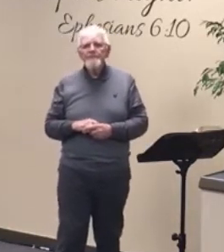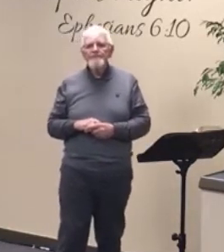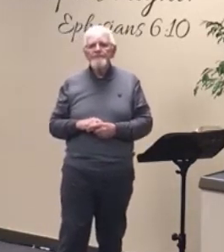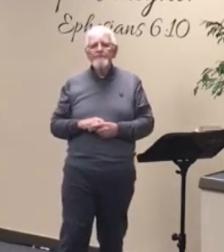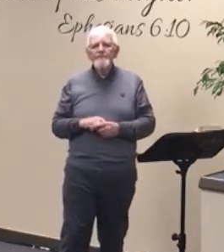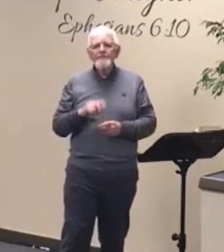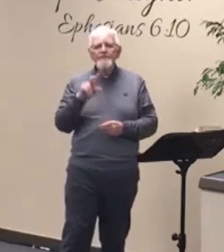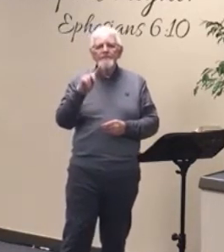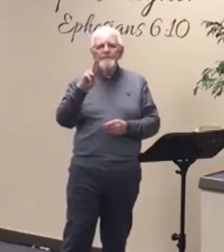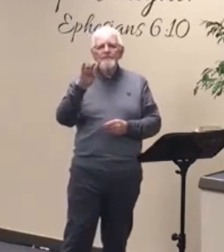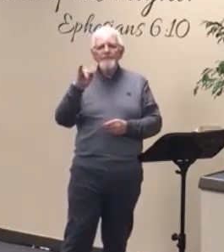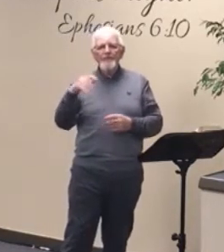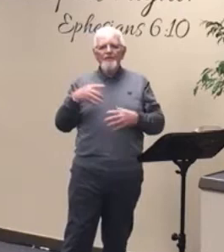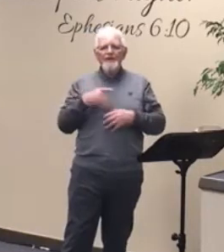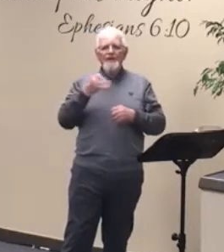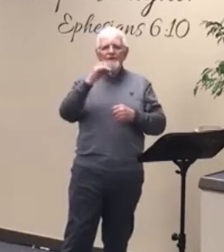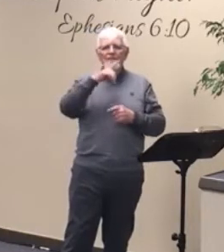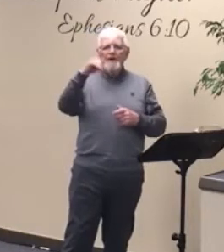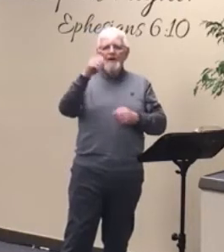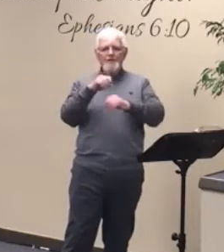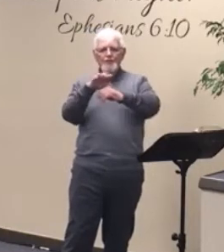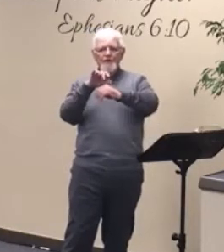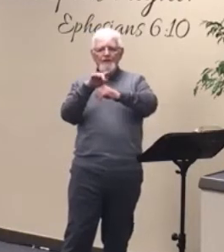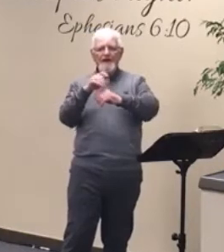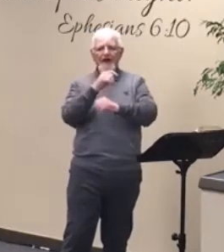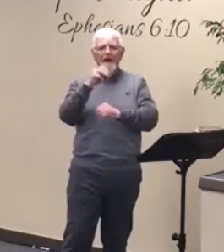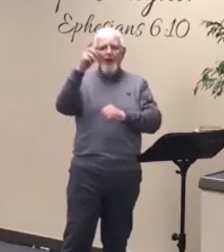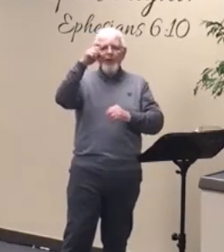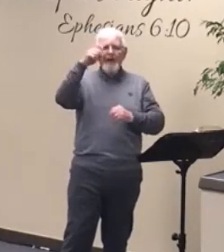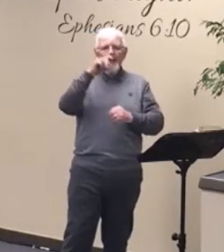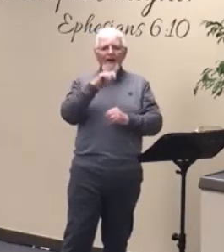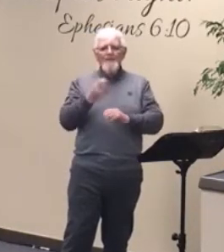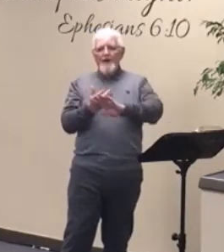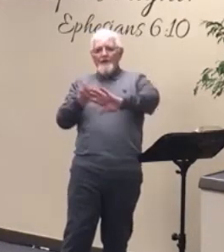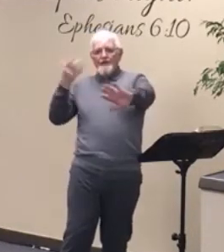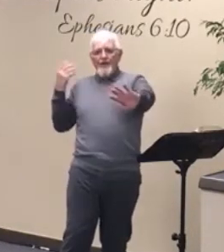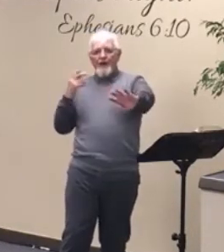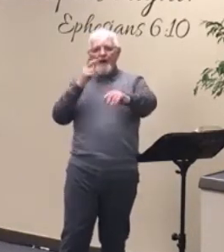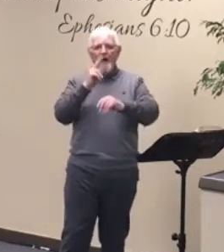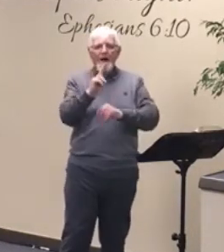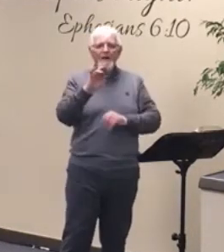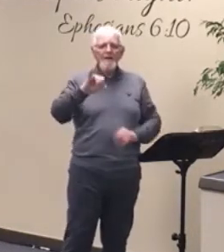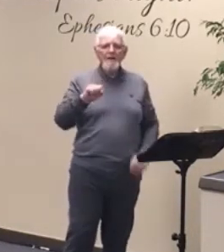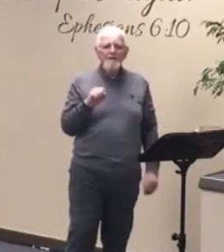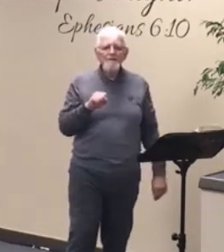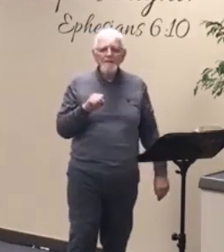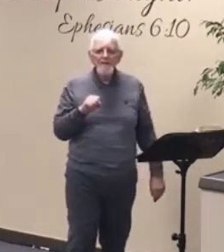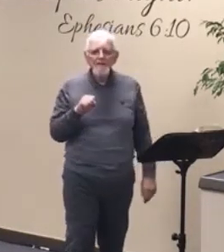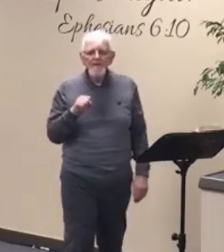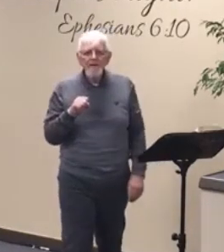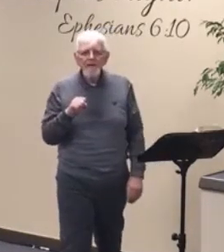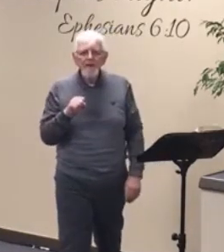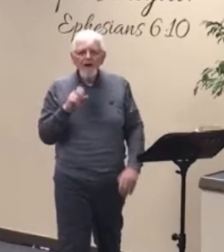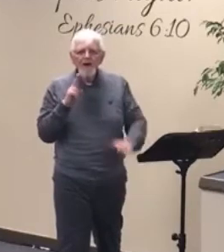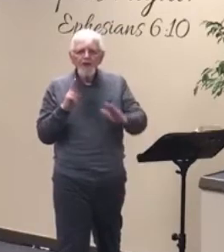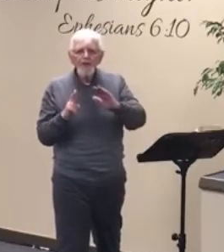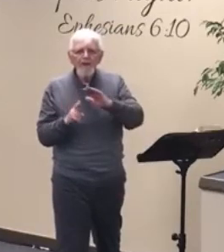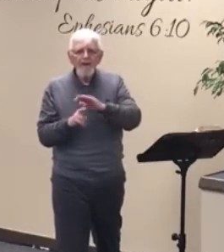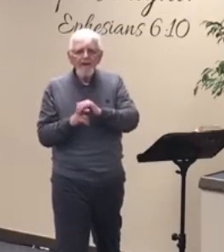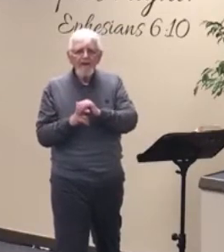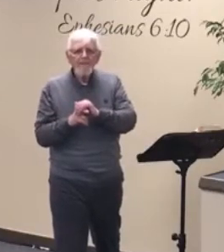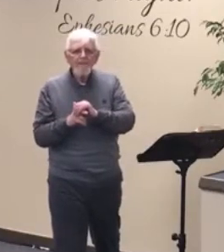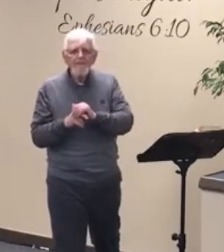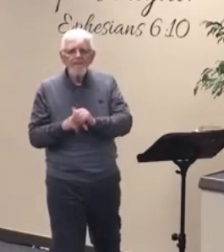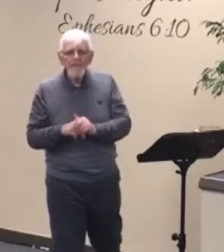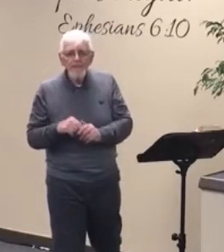Proverbs says, the fear of the Lord is instruction of wisdom, and before honor is humility.